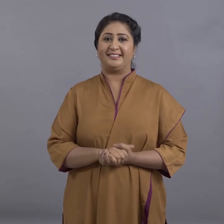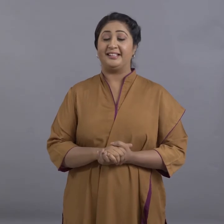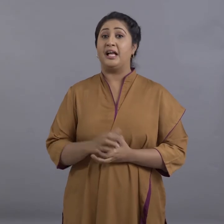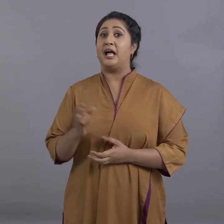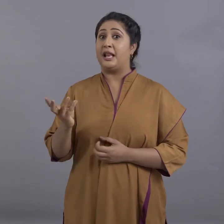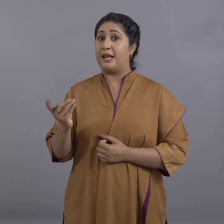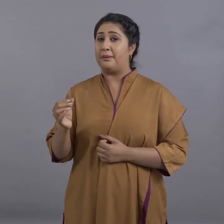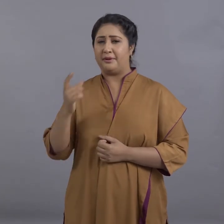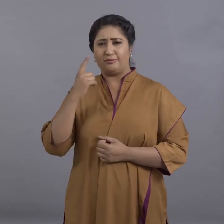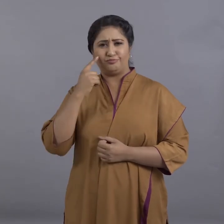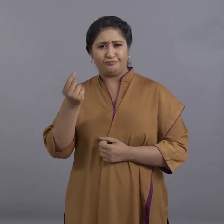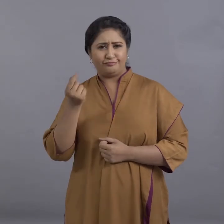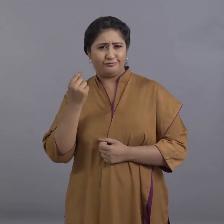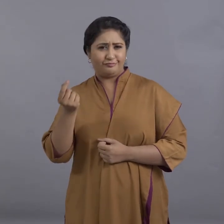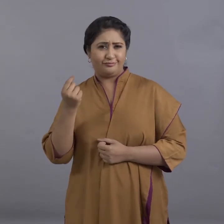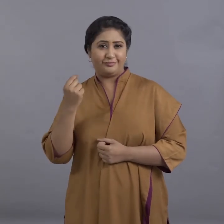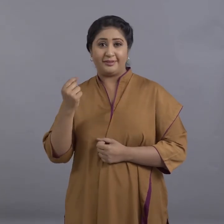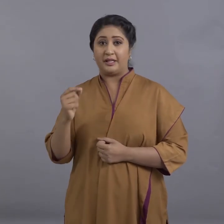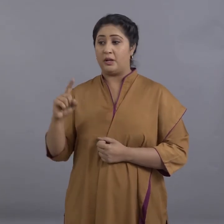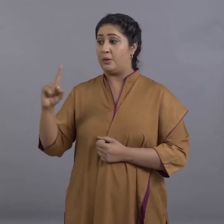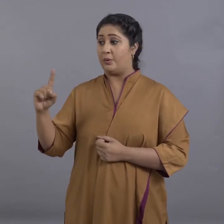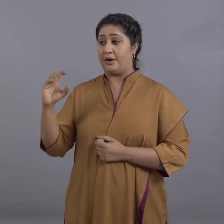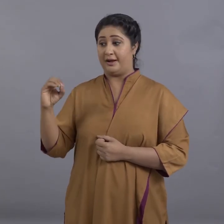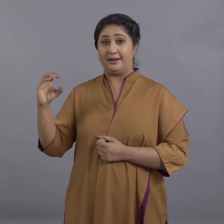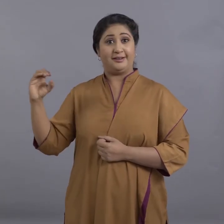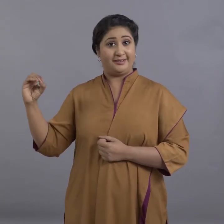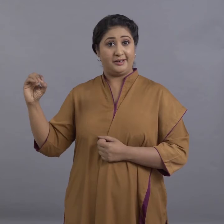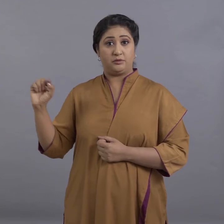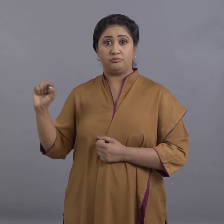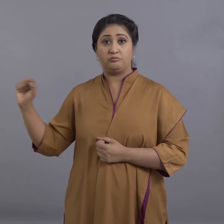Number recognition 100 to 200.